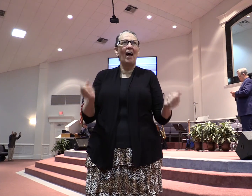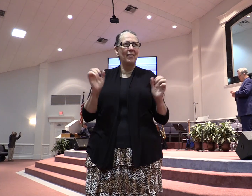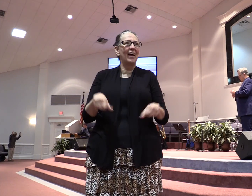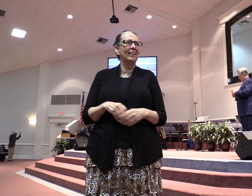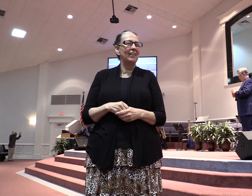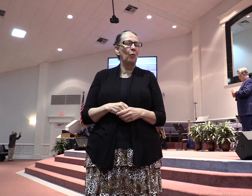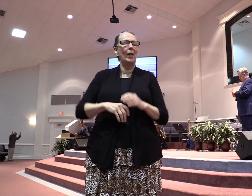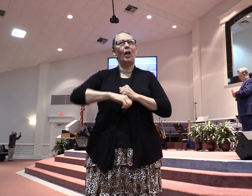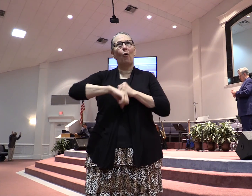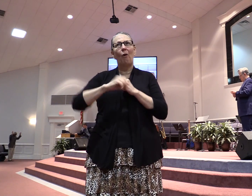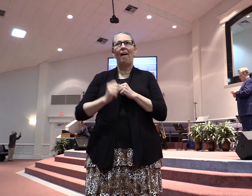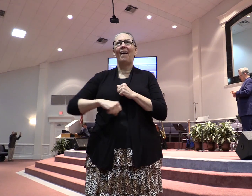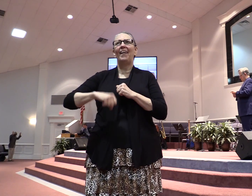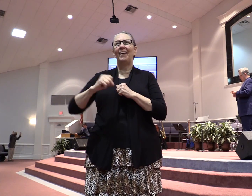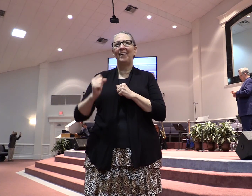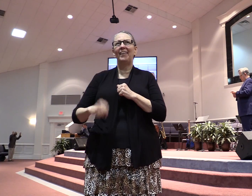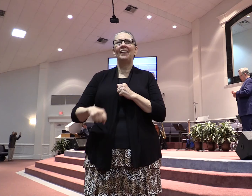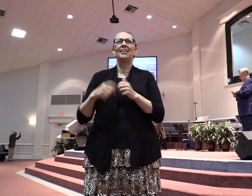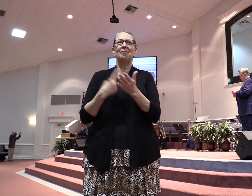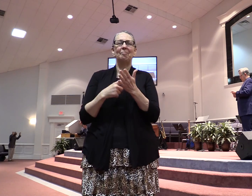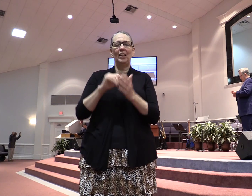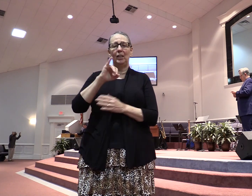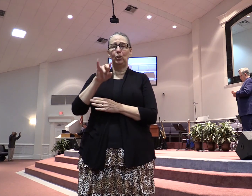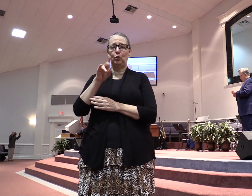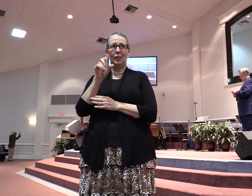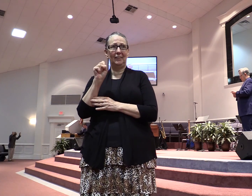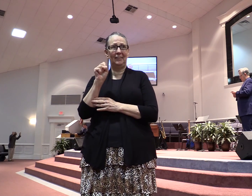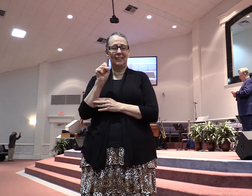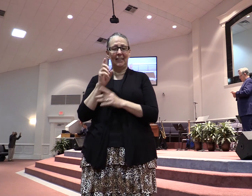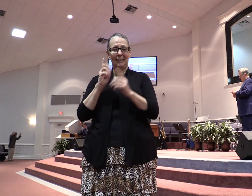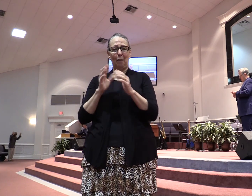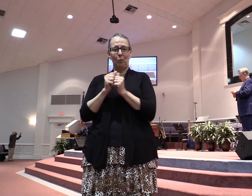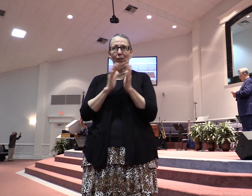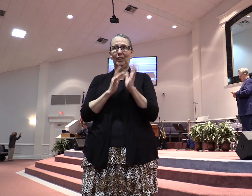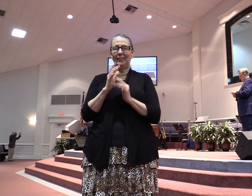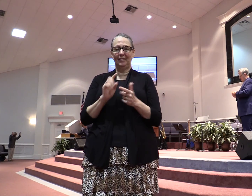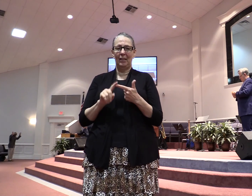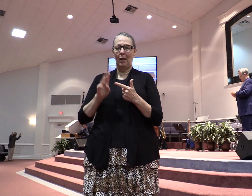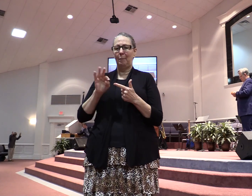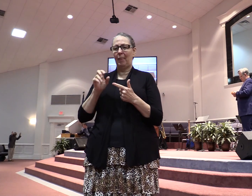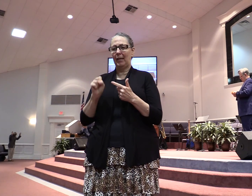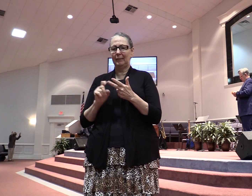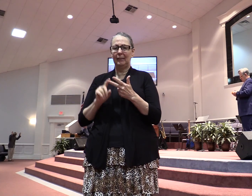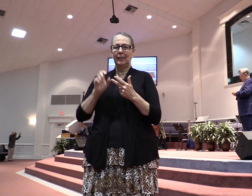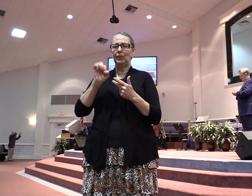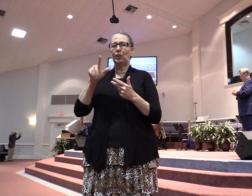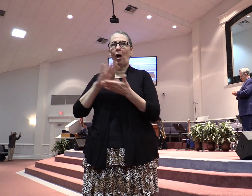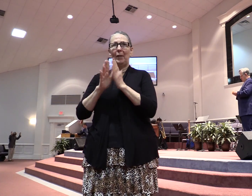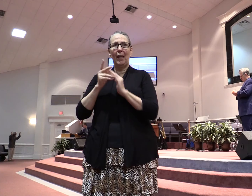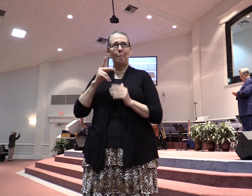We could go on. We could talk about Judas, Matthias, Saul, who became